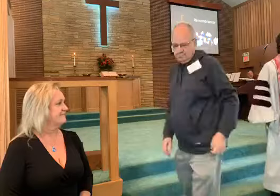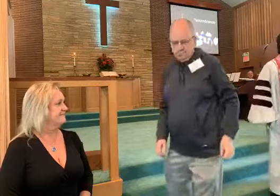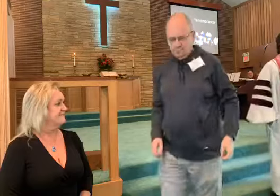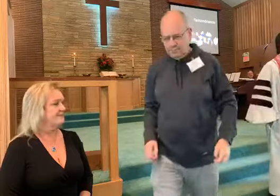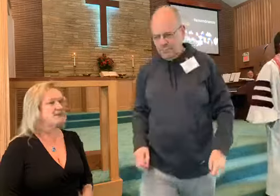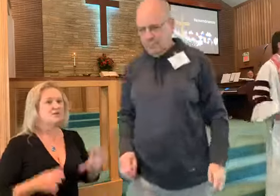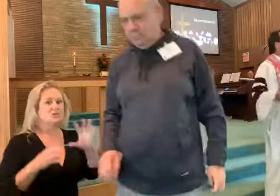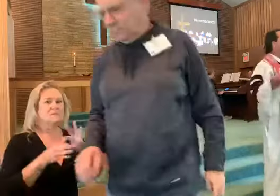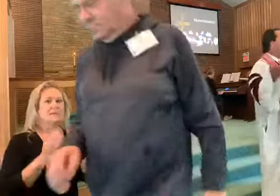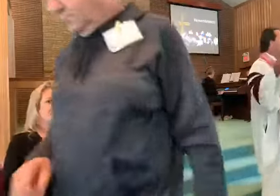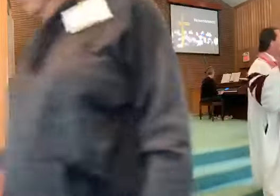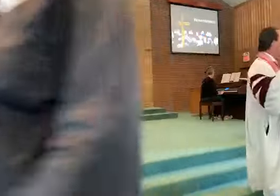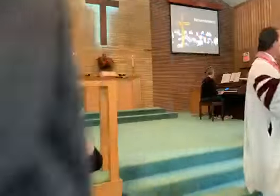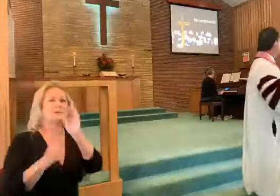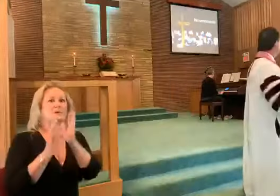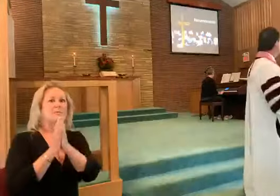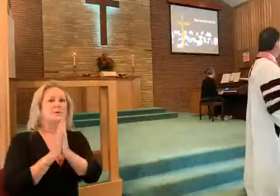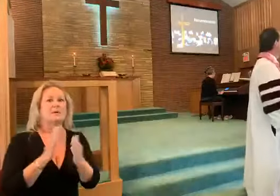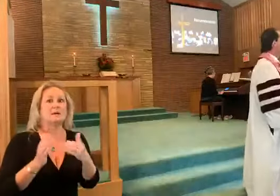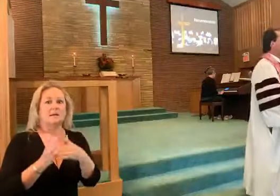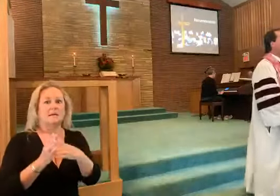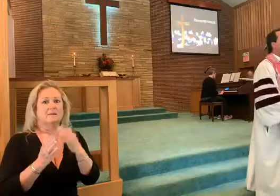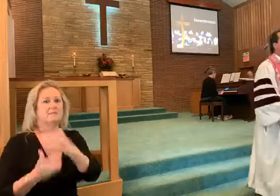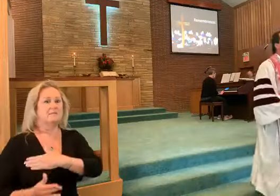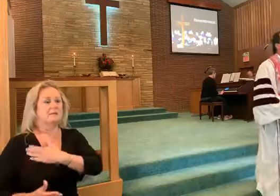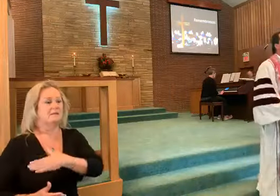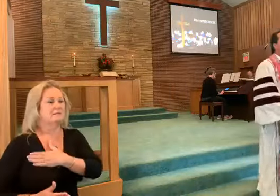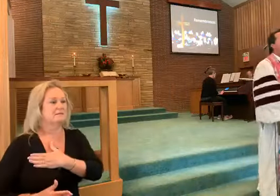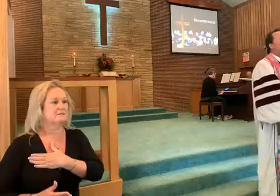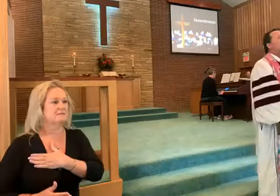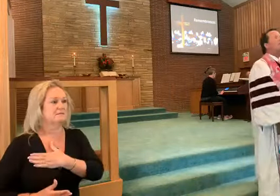Will you join me in the spirit of prayer again, please?